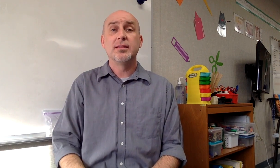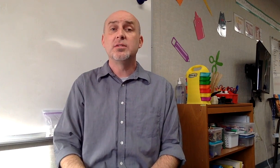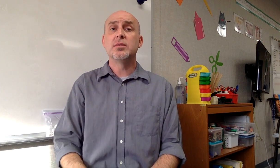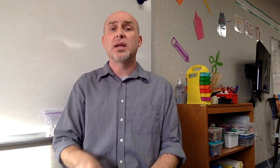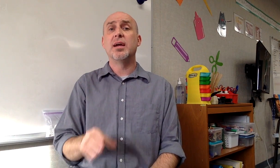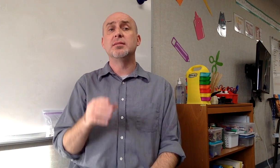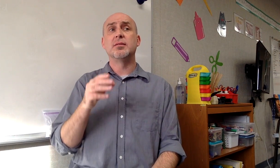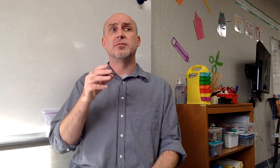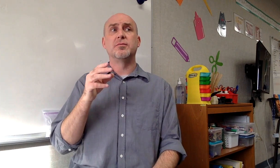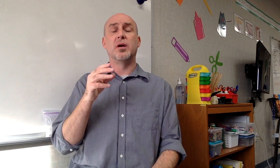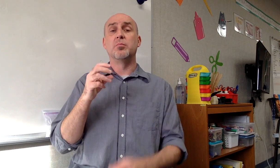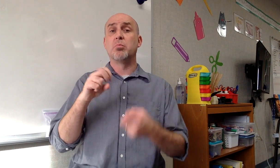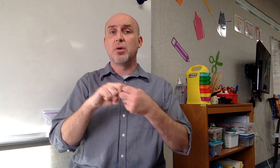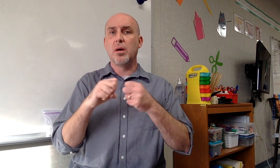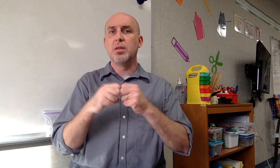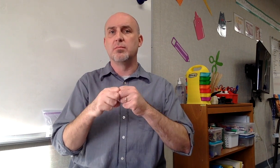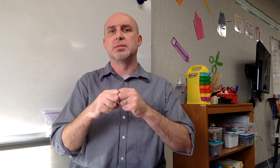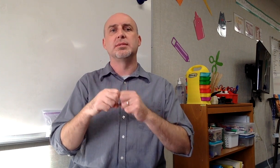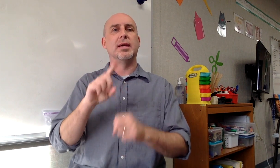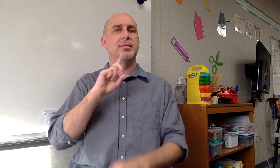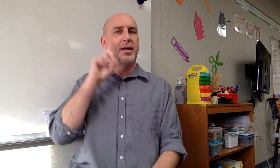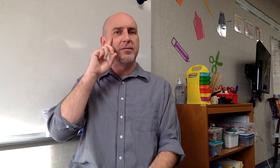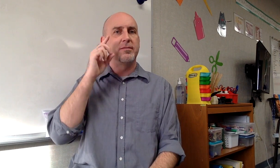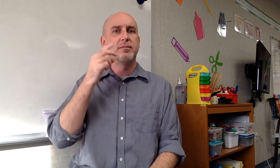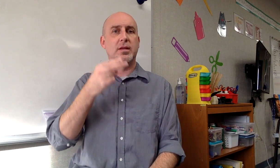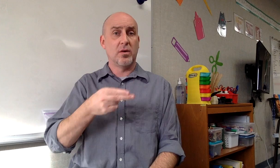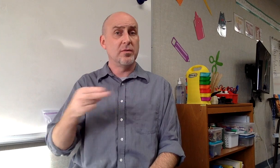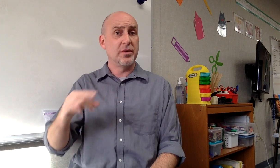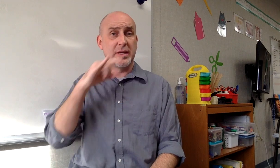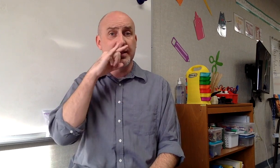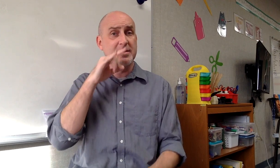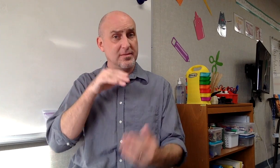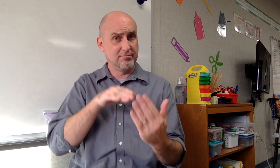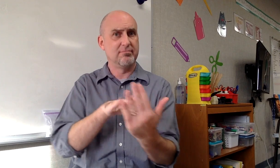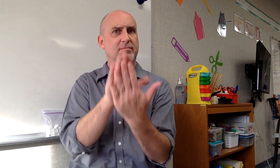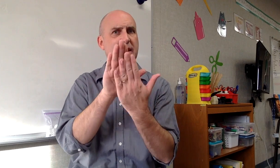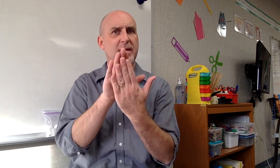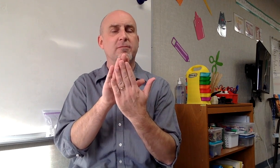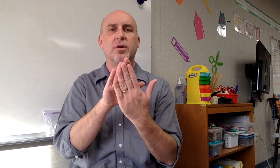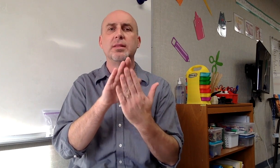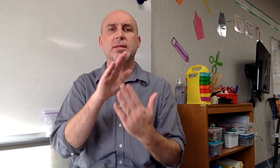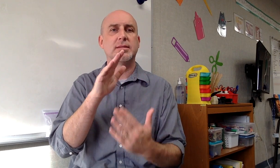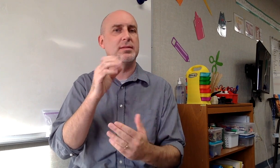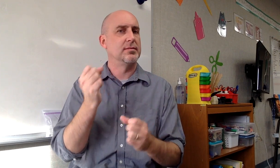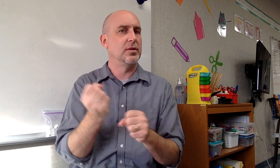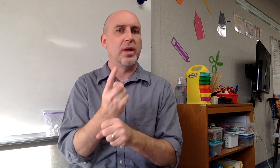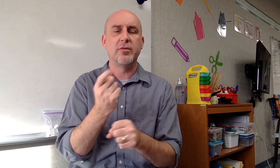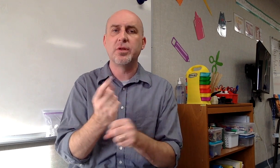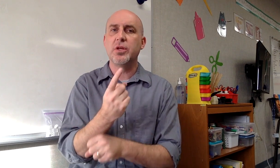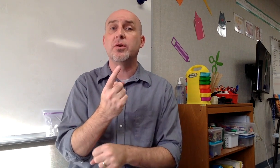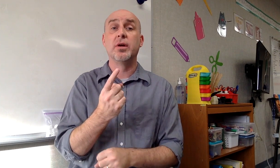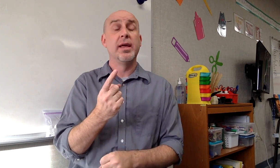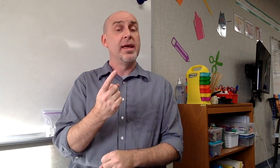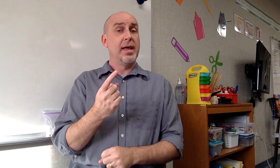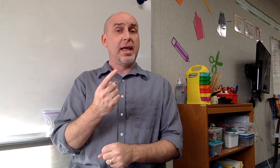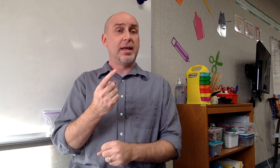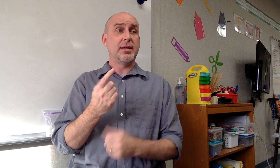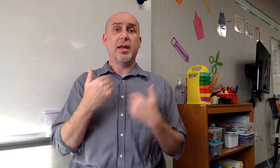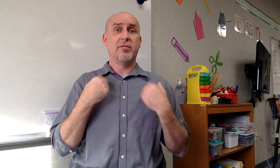are the kinds of problems that deaf and hard of hearing kids, they confront this every year. And I have